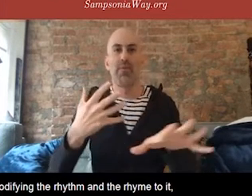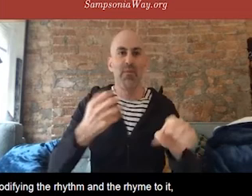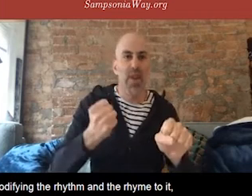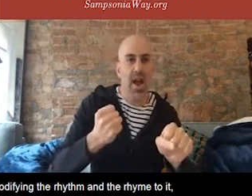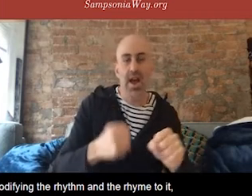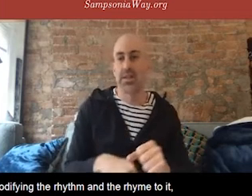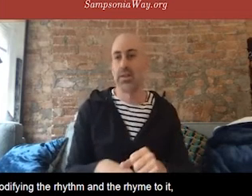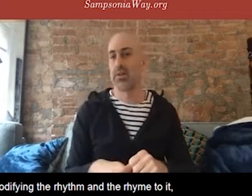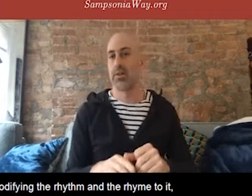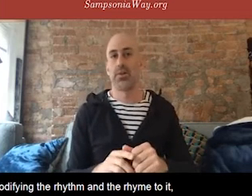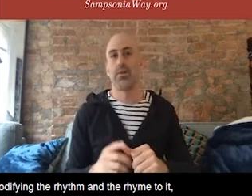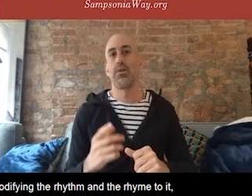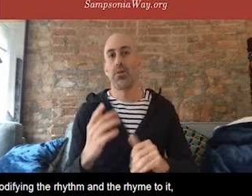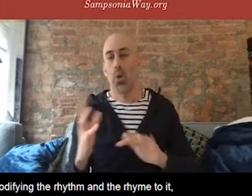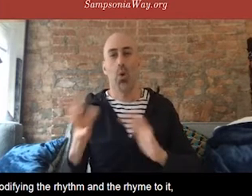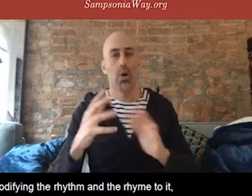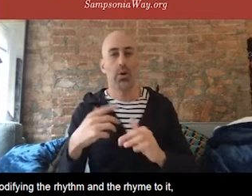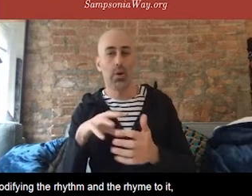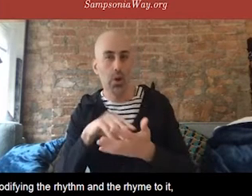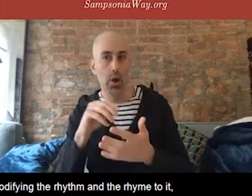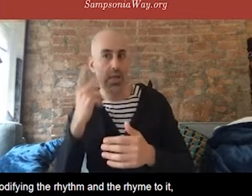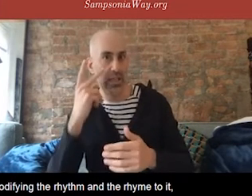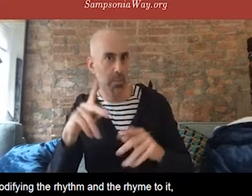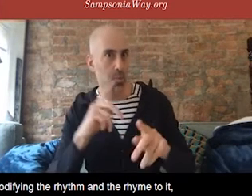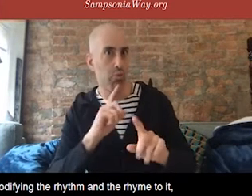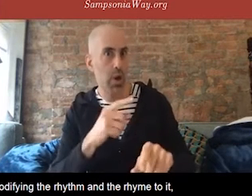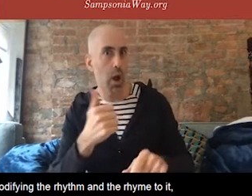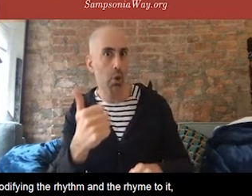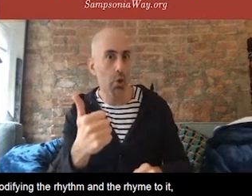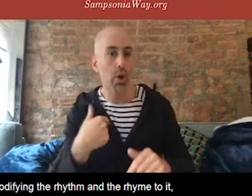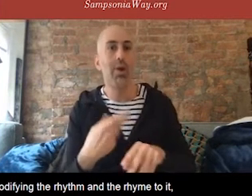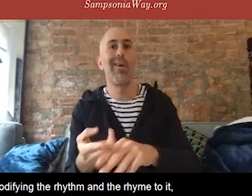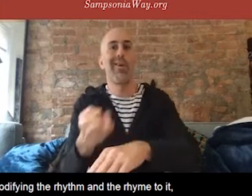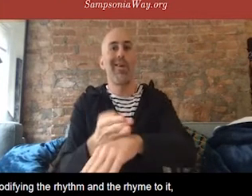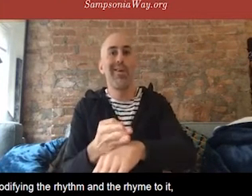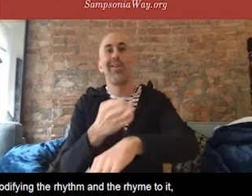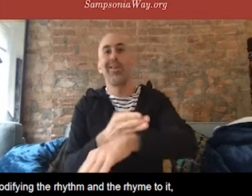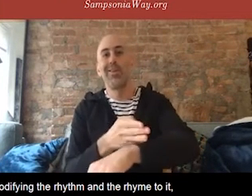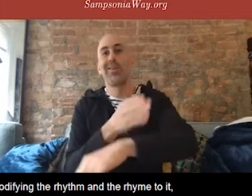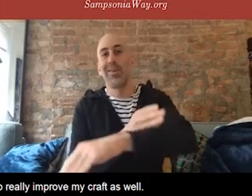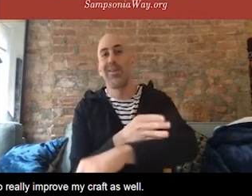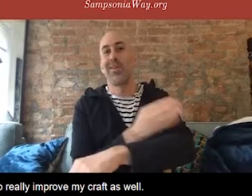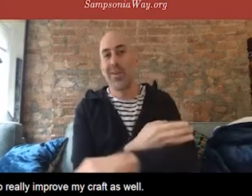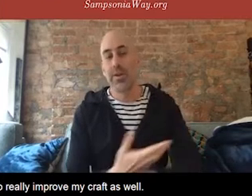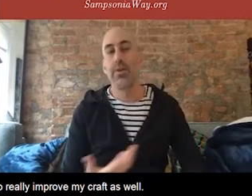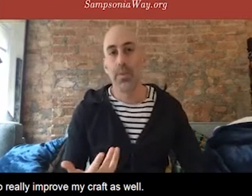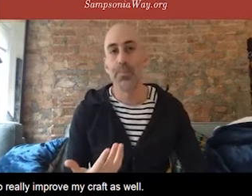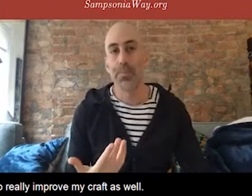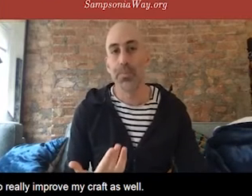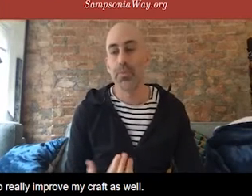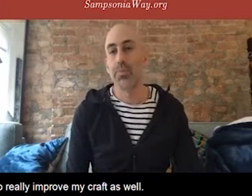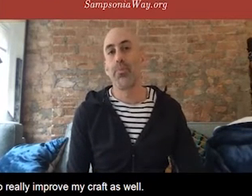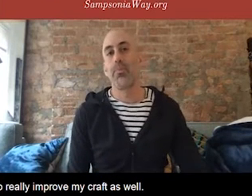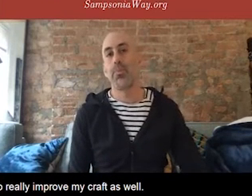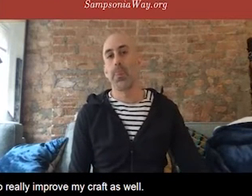Like moving into slow motion or going faster, modifying the rhythm and the rhyme to it